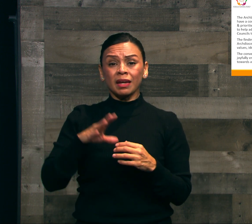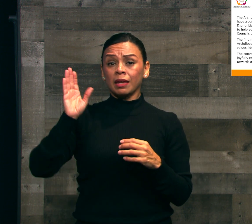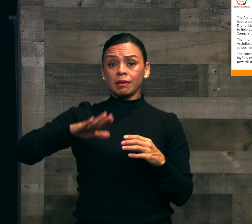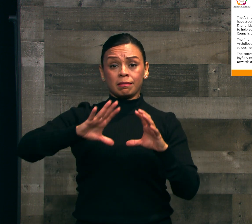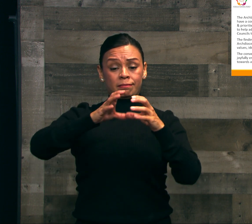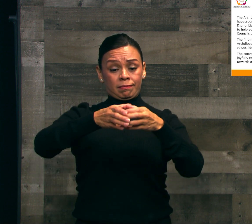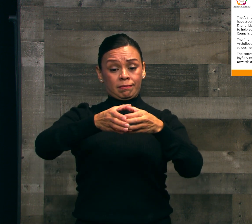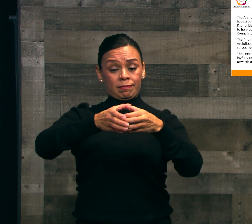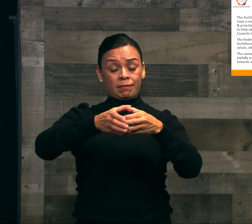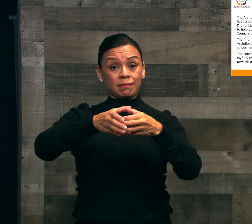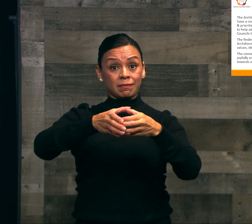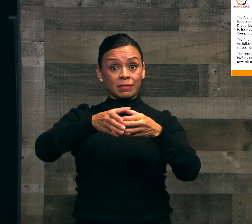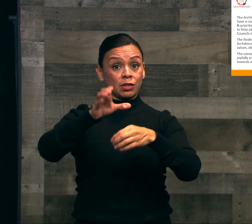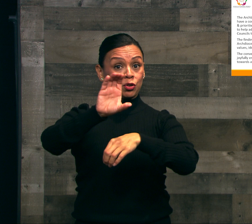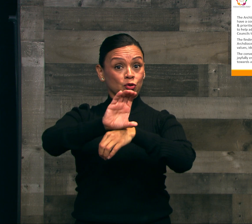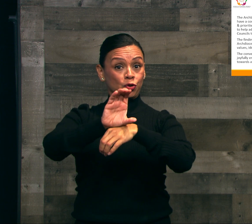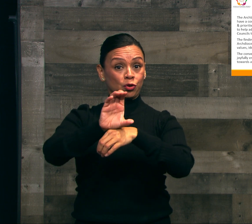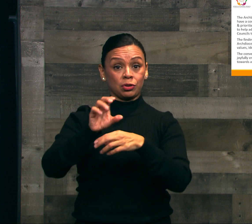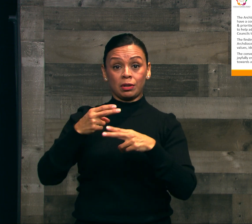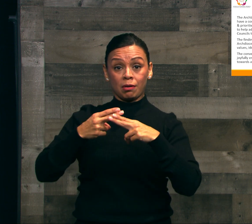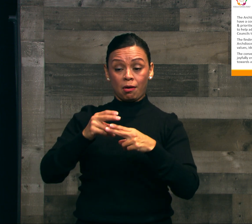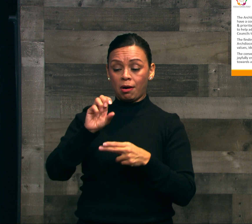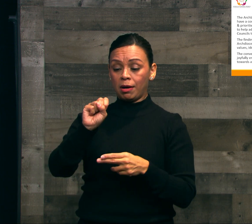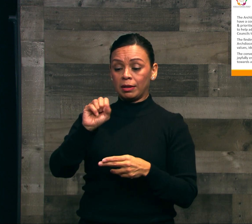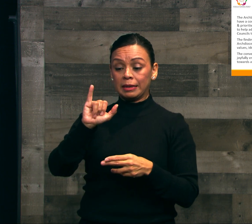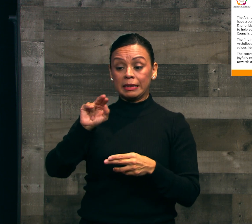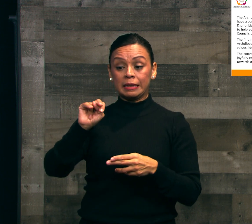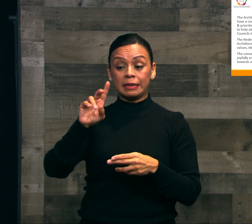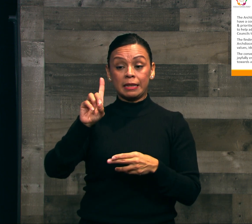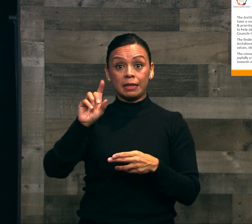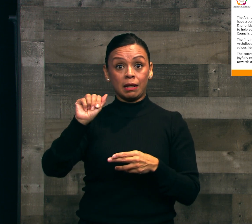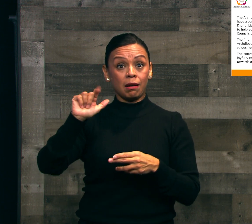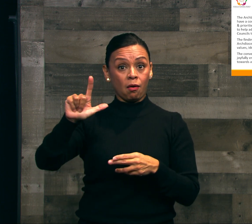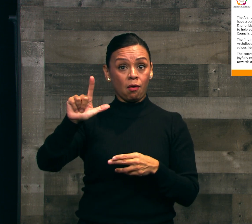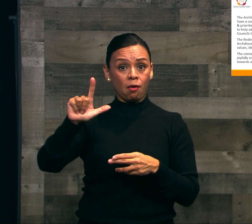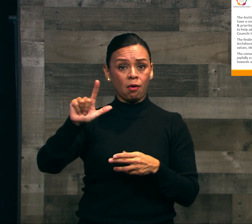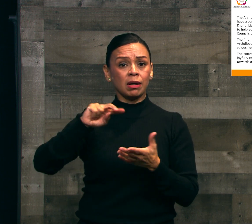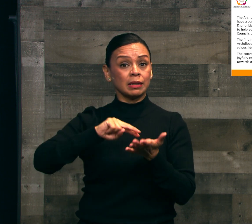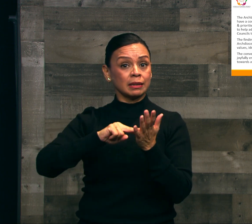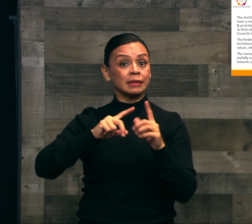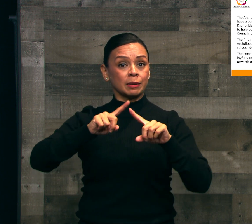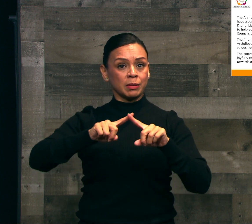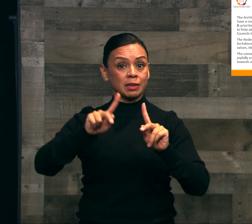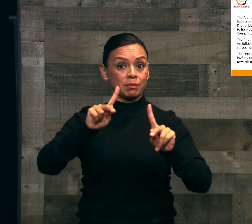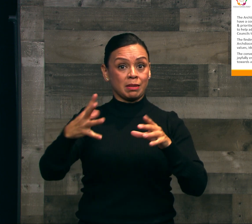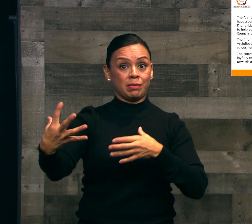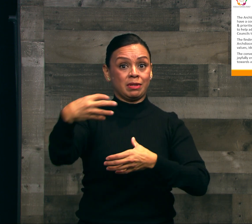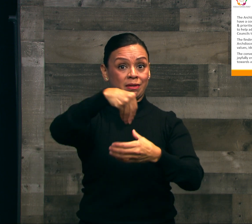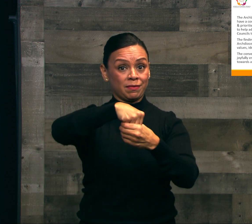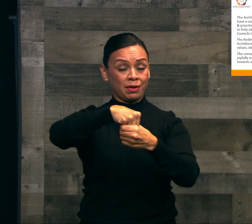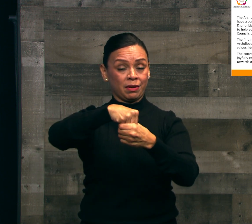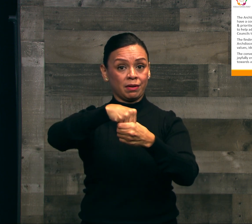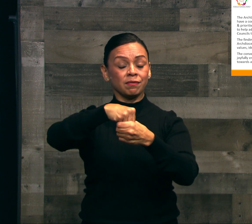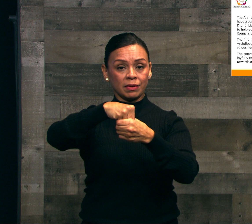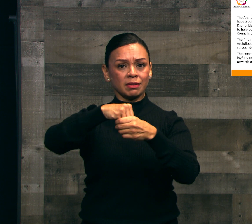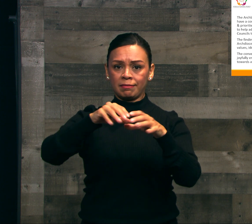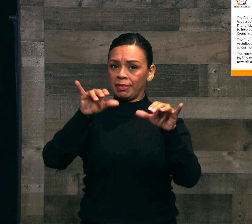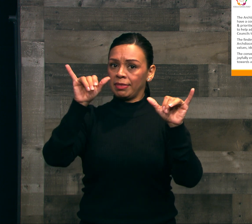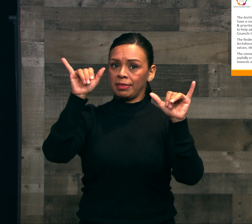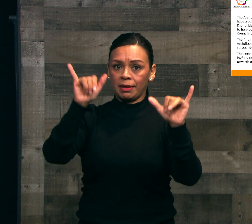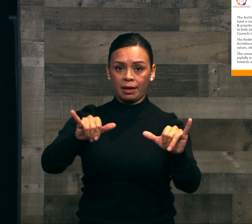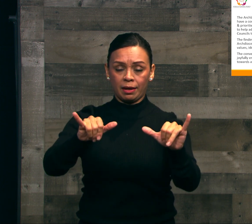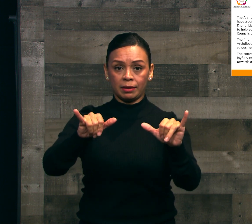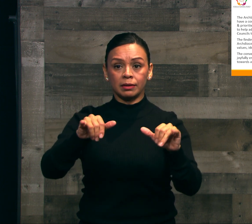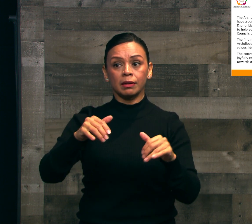The idea of the church being synodal is constitutive. It will not change. The Holy Father